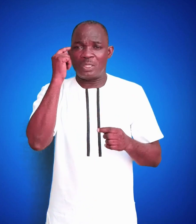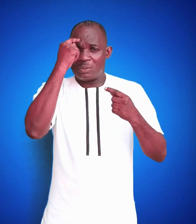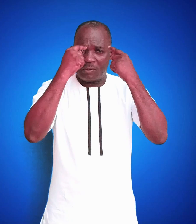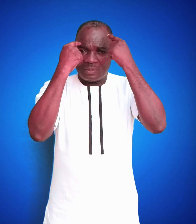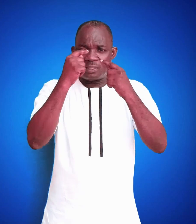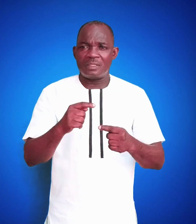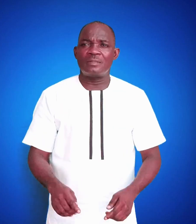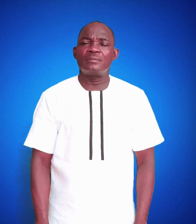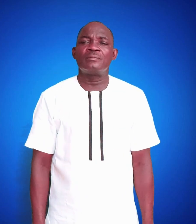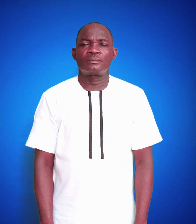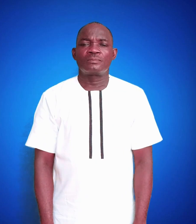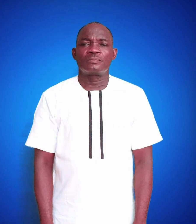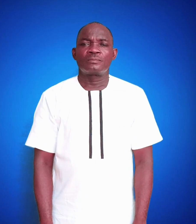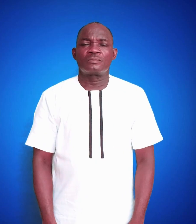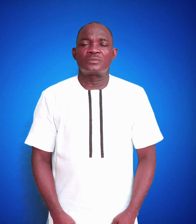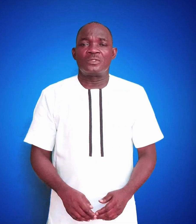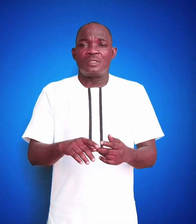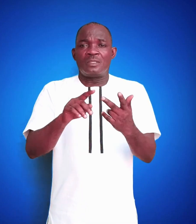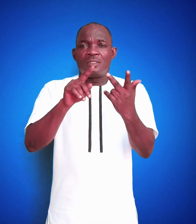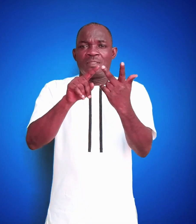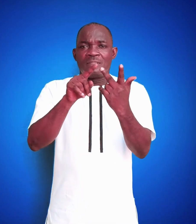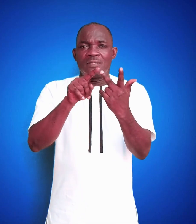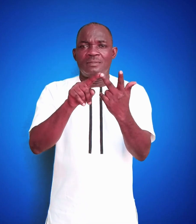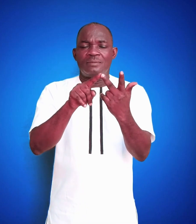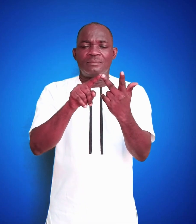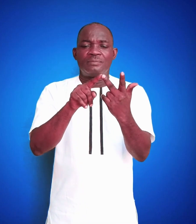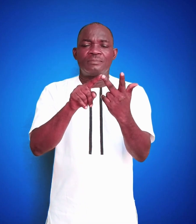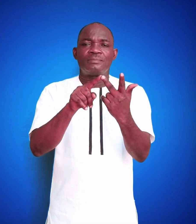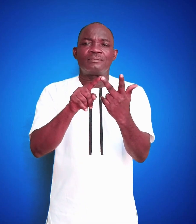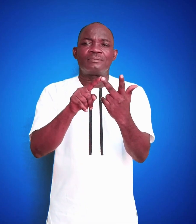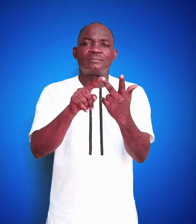considered. 3.